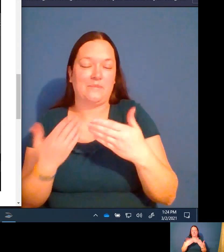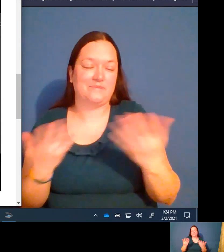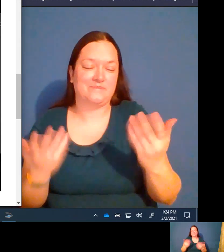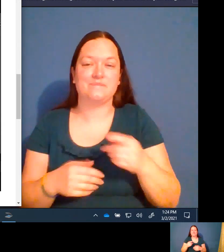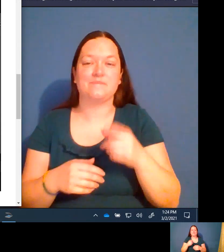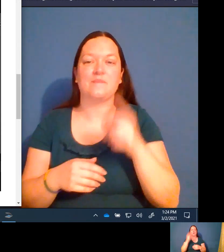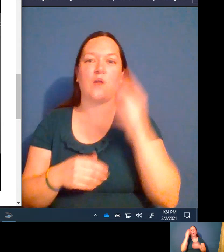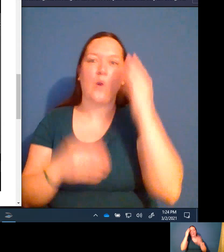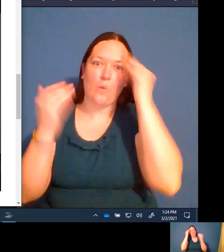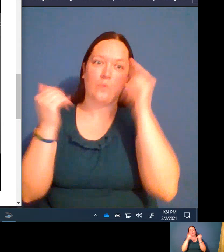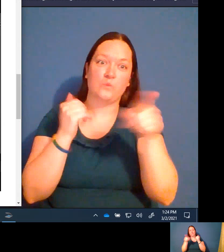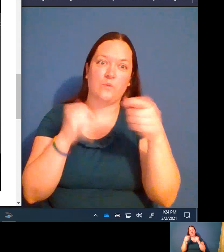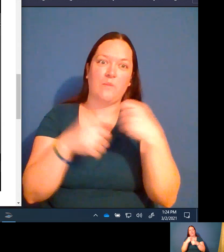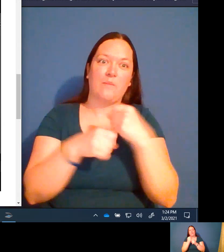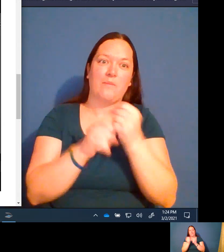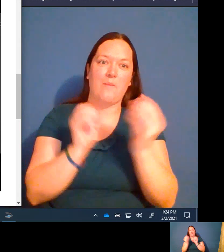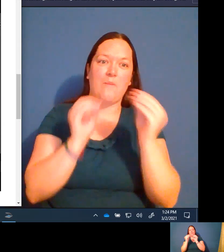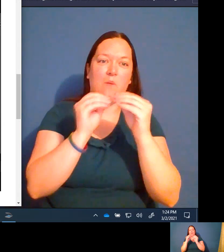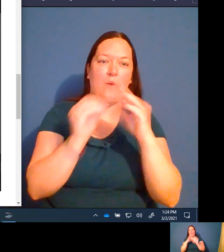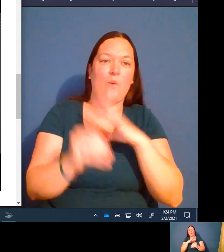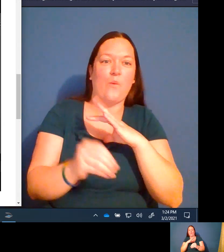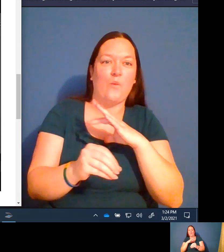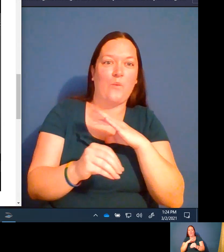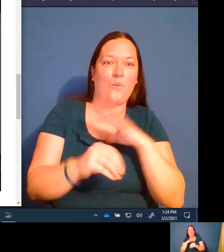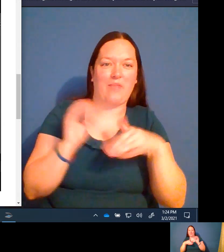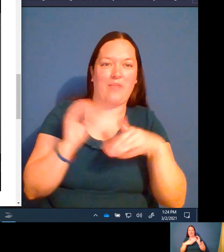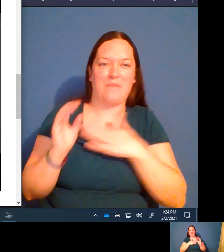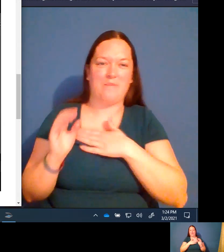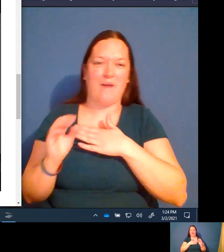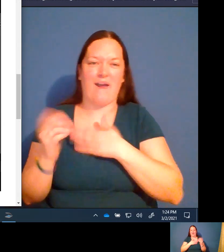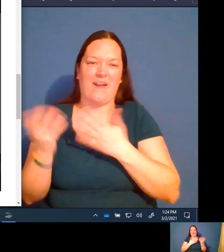way cooler than I am. But this is the teddy bear.